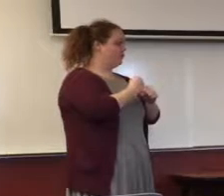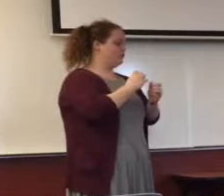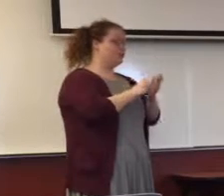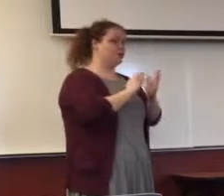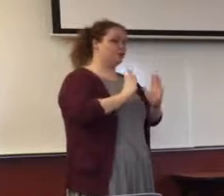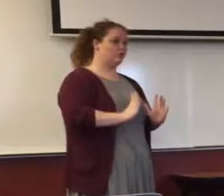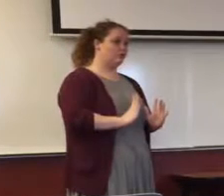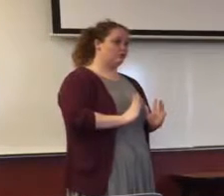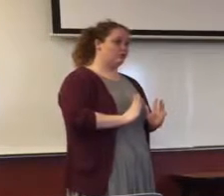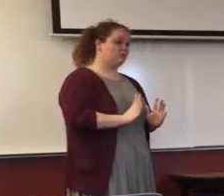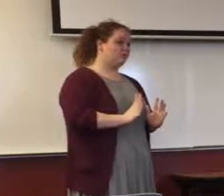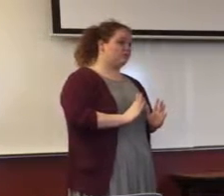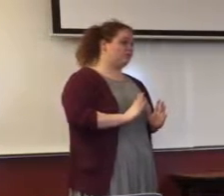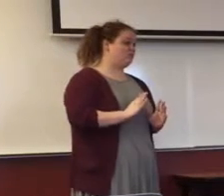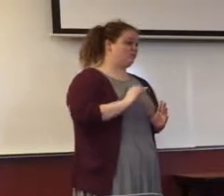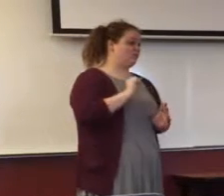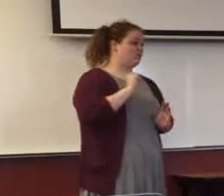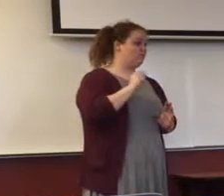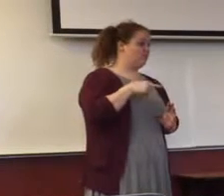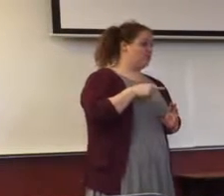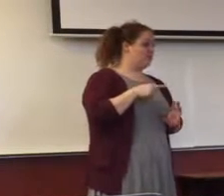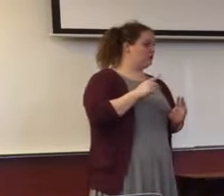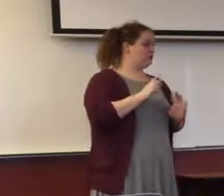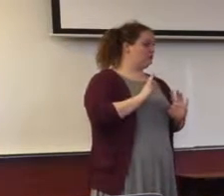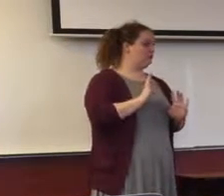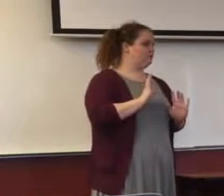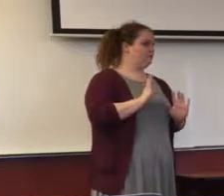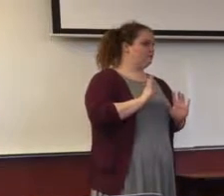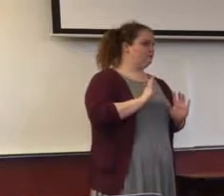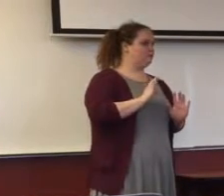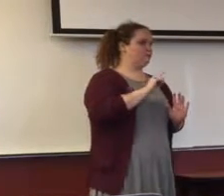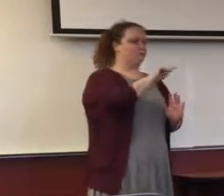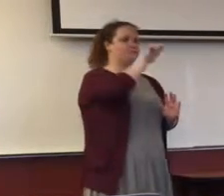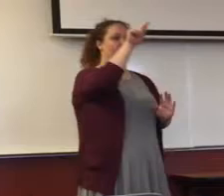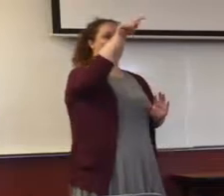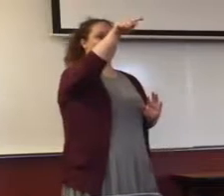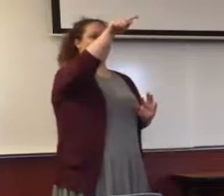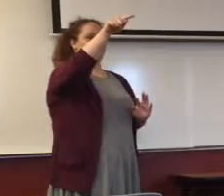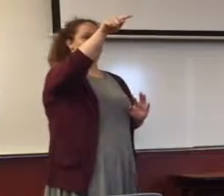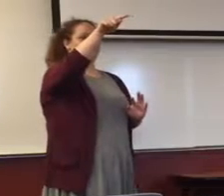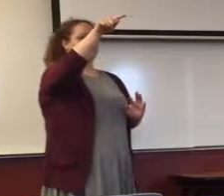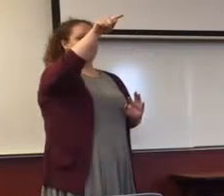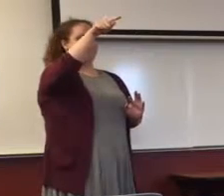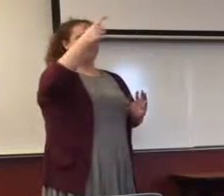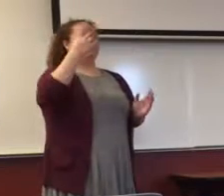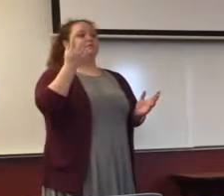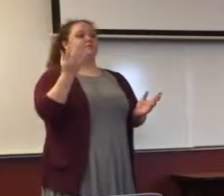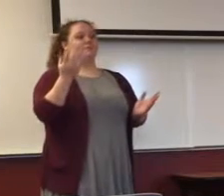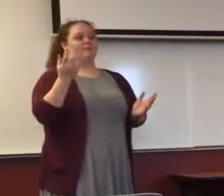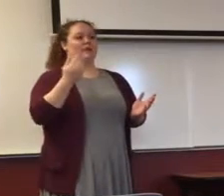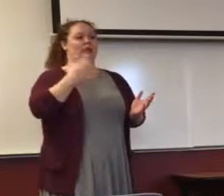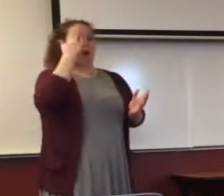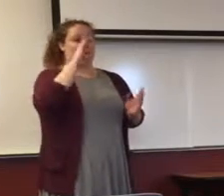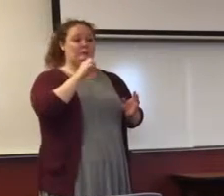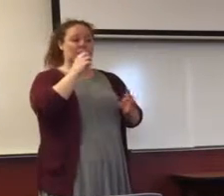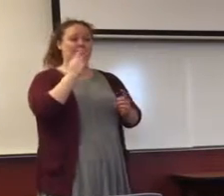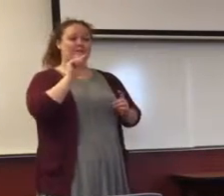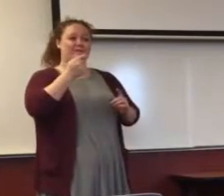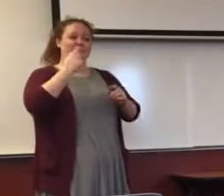that, I was thinking about that too. I think it would be a good observation thing for them. Okay. I just don't know how prepared they are to We be can able to bring them. Okay. Yeah. I